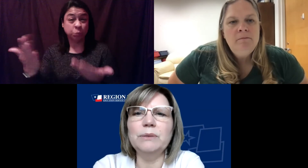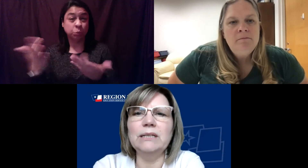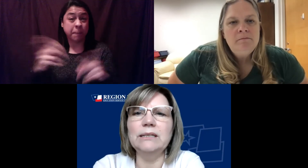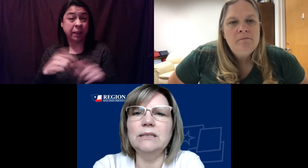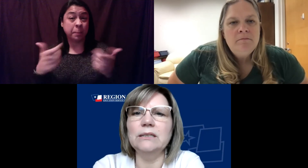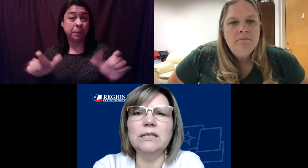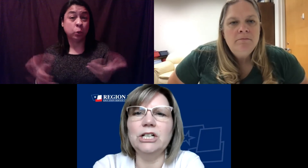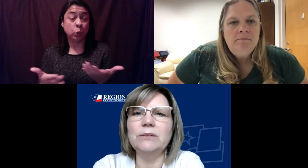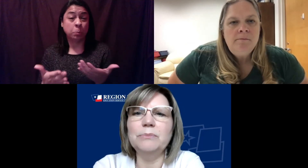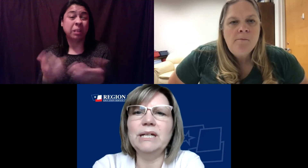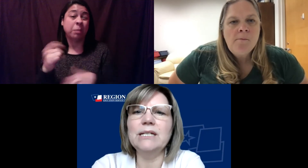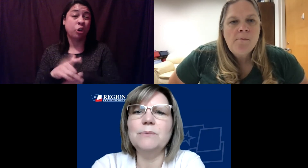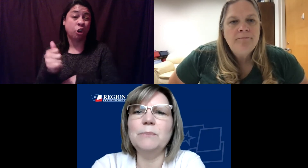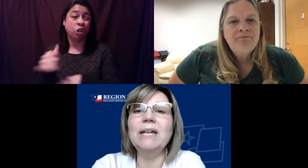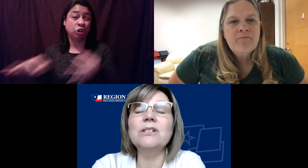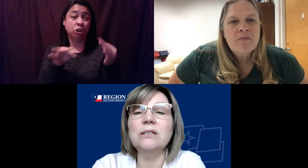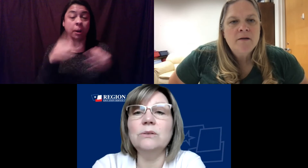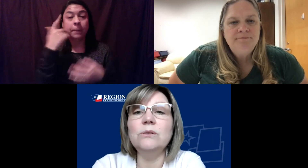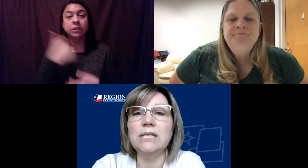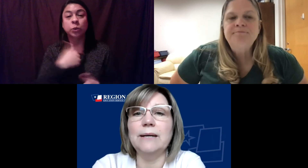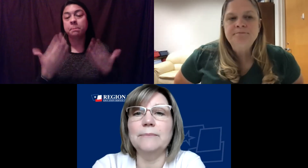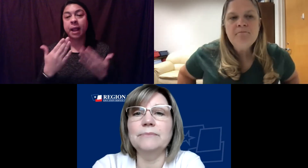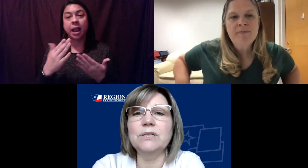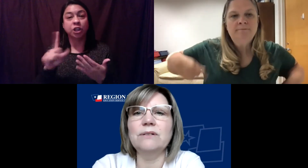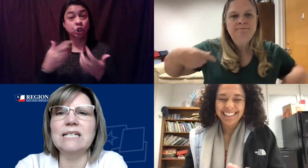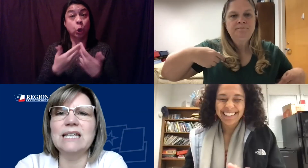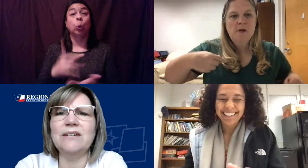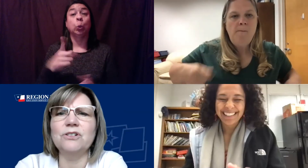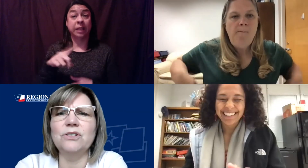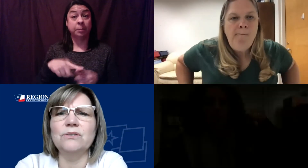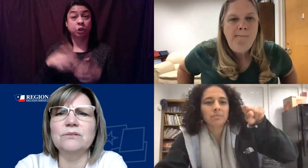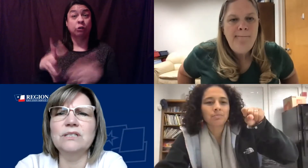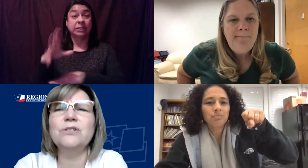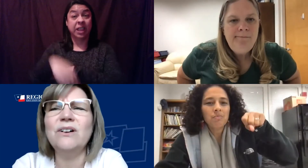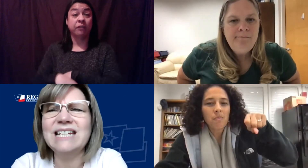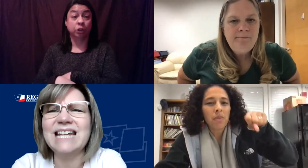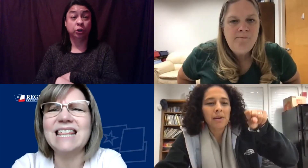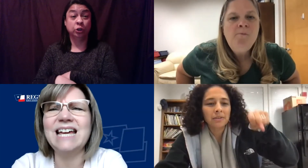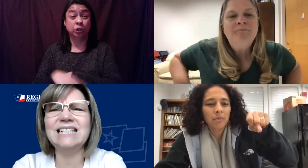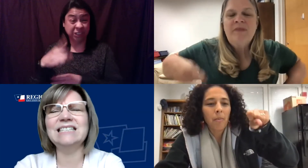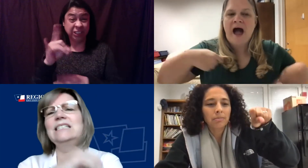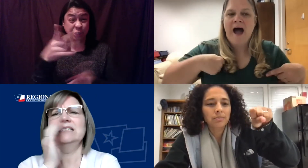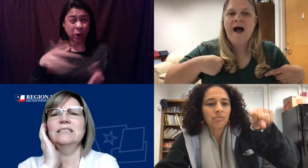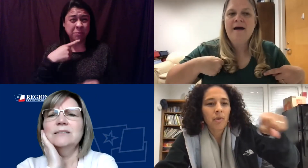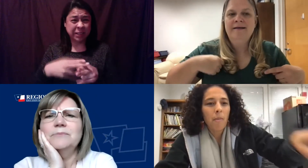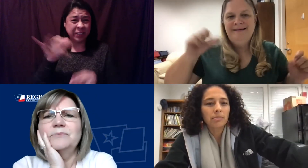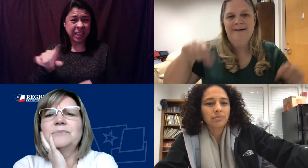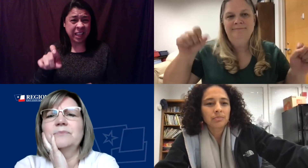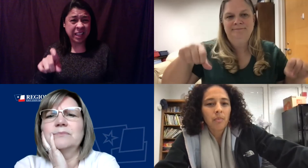big group a little earlier, because we may just lose them to the rest of the afternoon. Did you already say that?